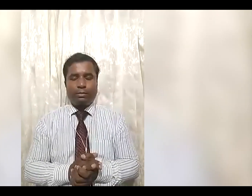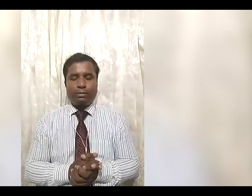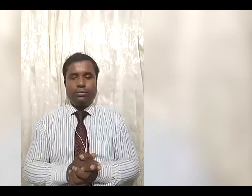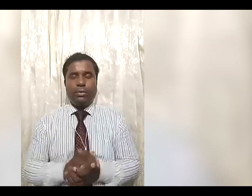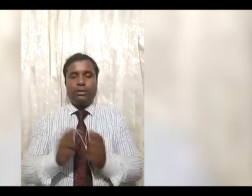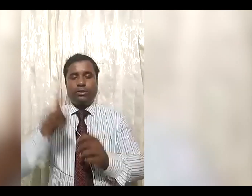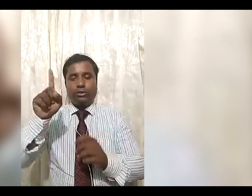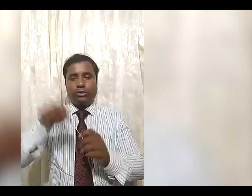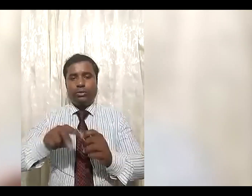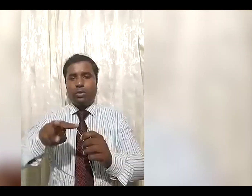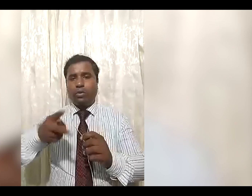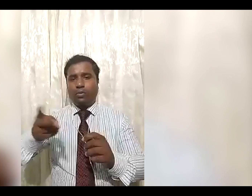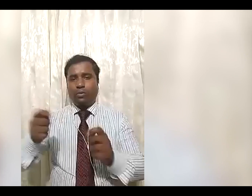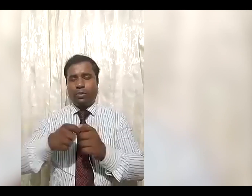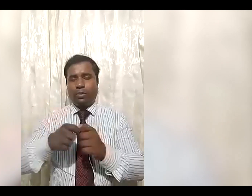the other,